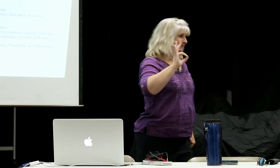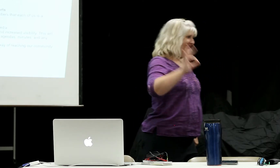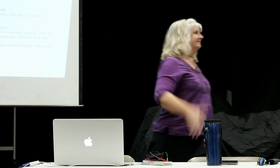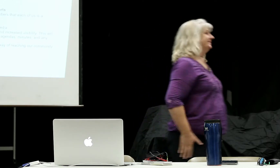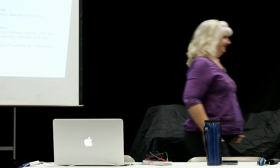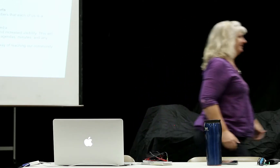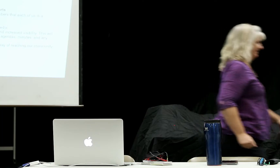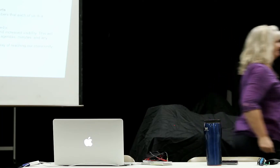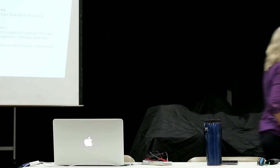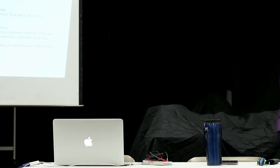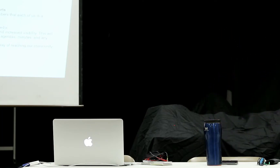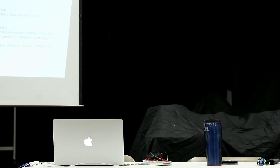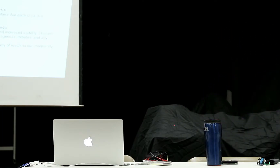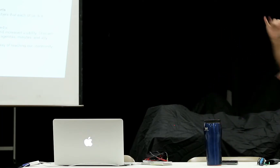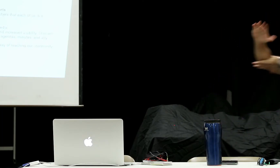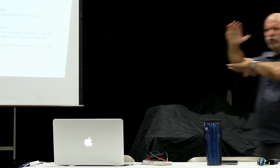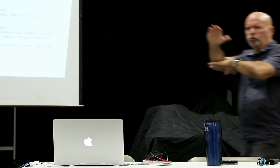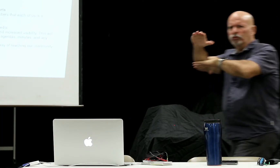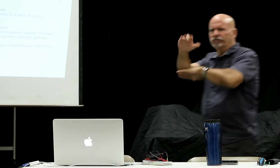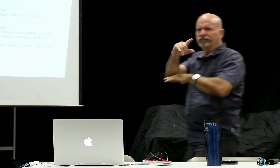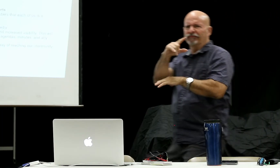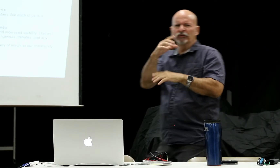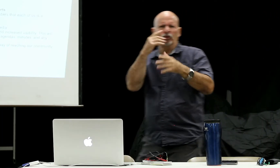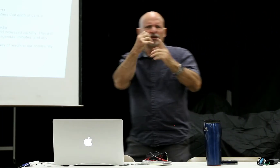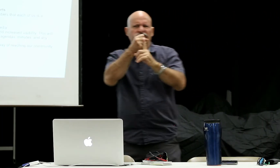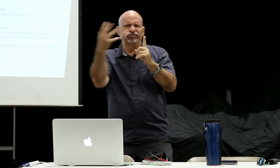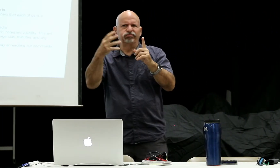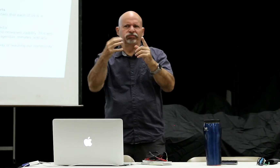why we're providing the ADA workshop this afternoon, is to expand people's knowledge.